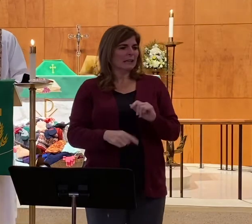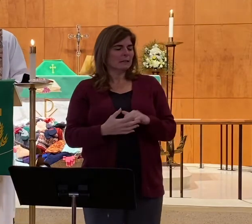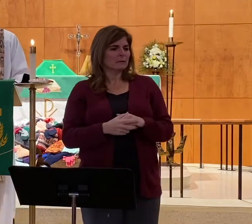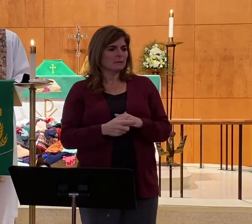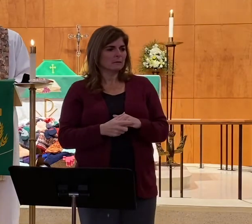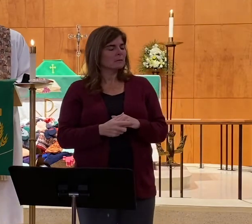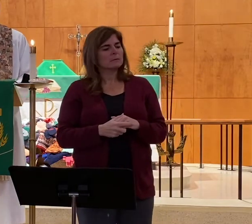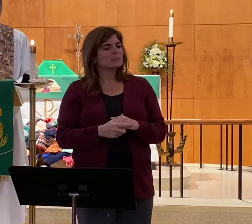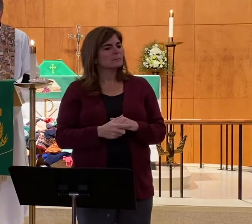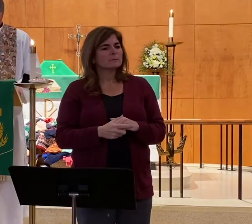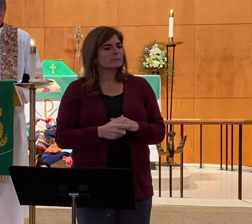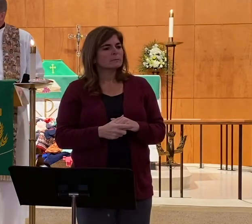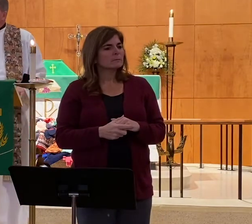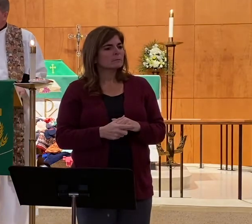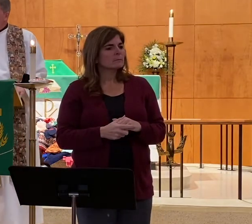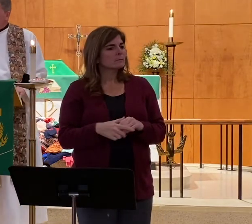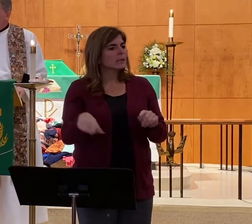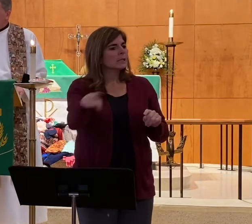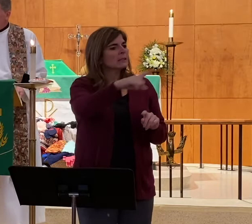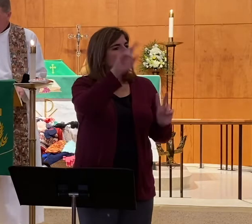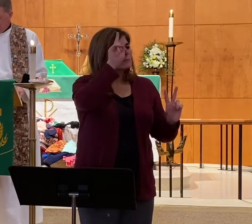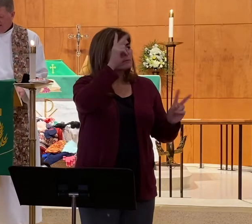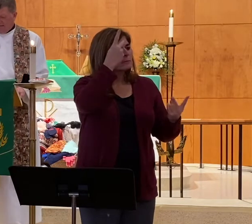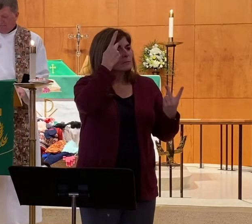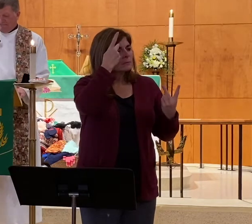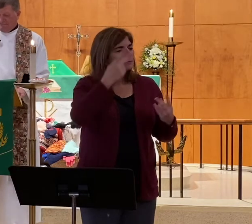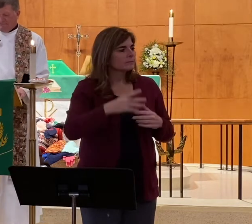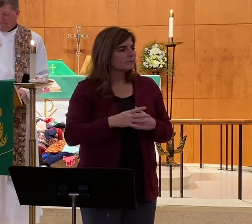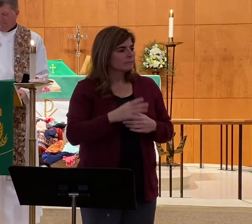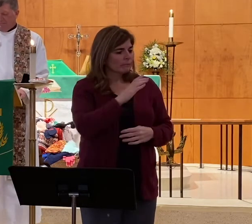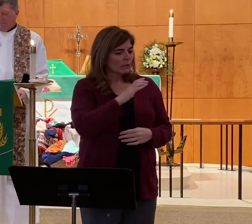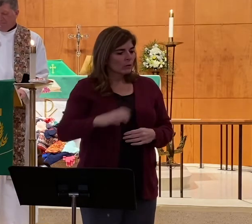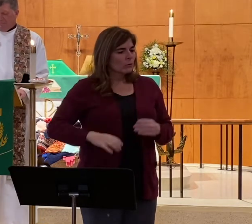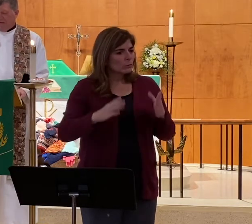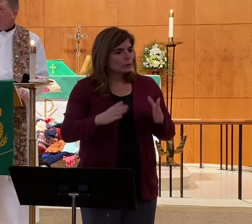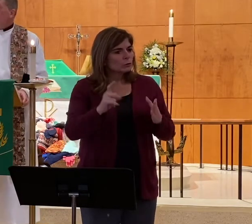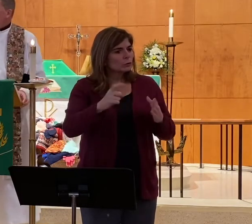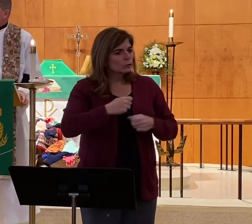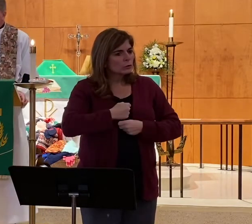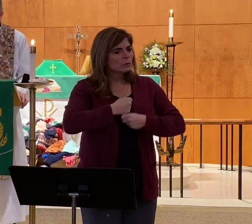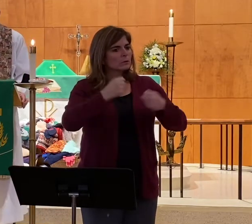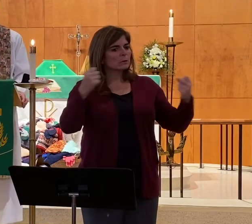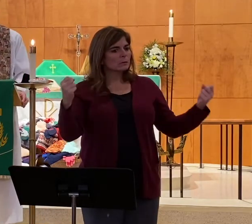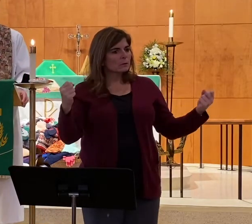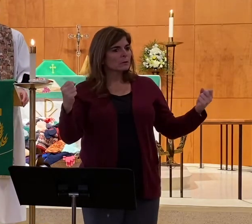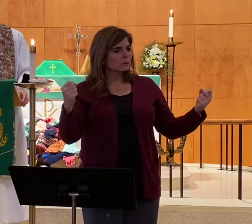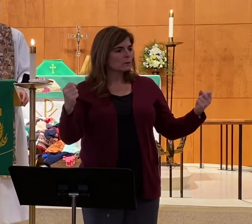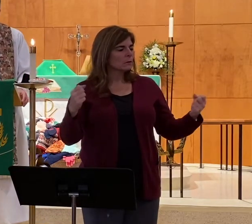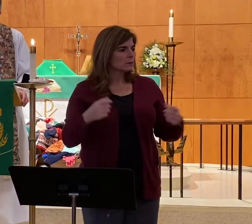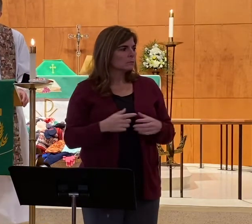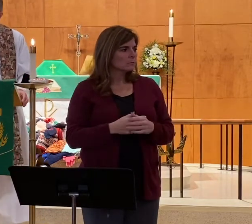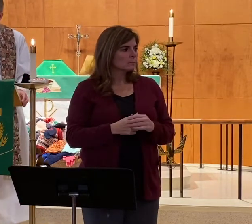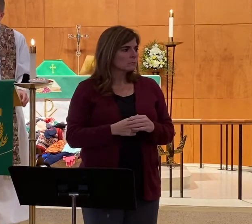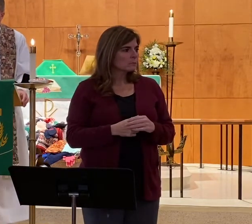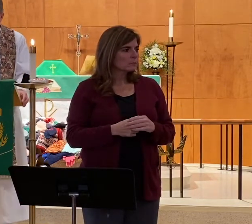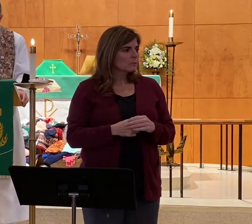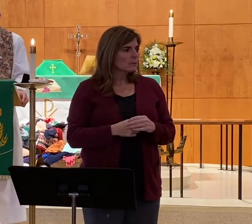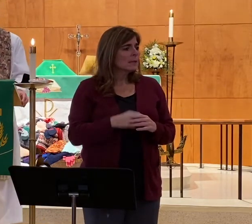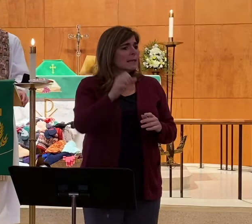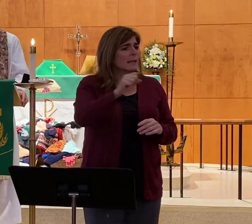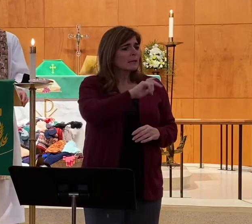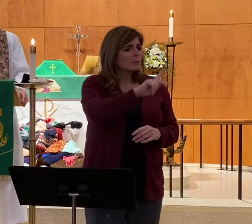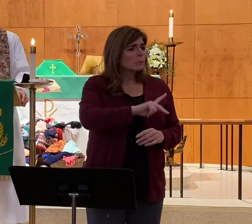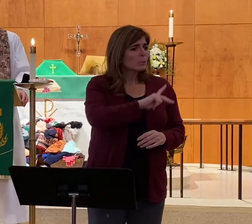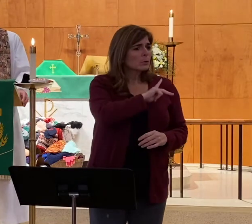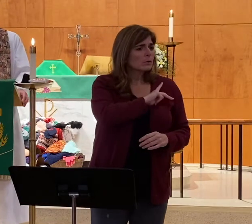However, I believe that's a false understanding of Christianity. I mean, while it's always been a very personal matter,